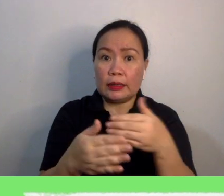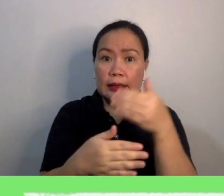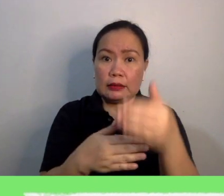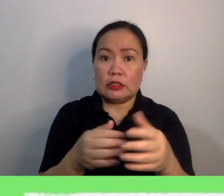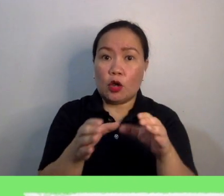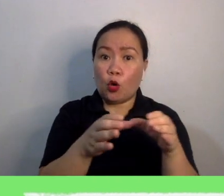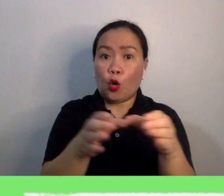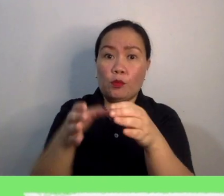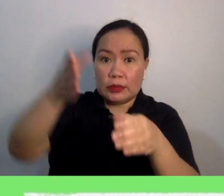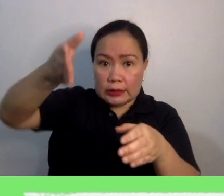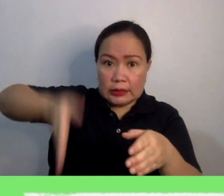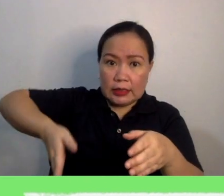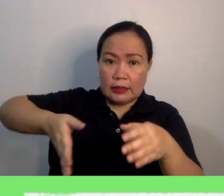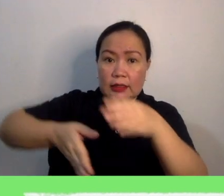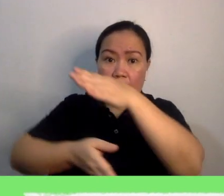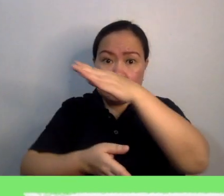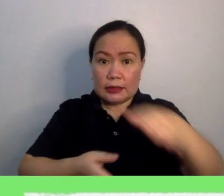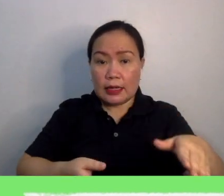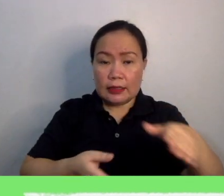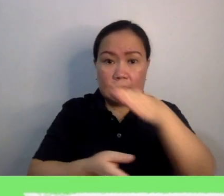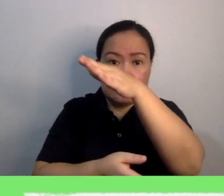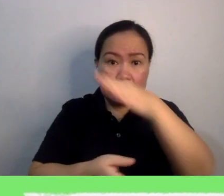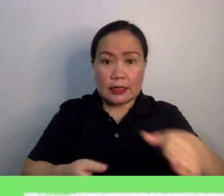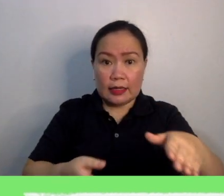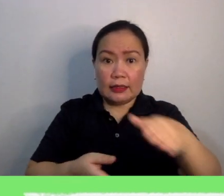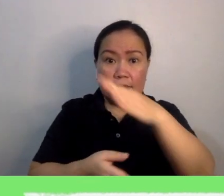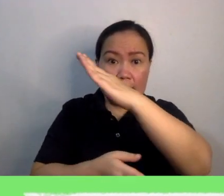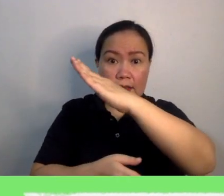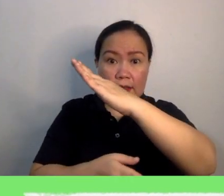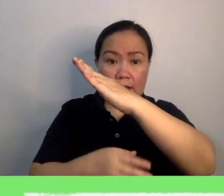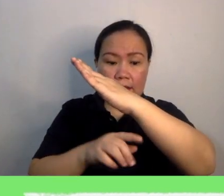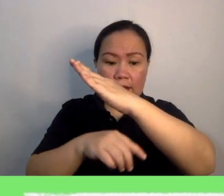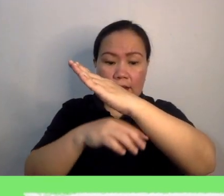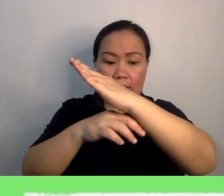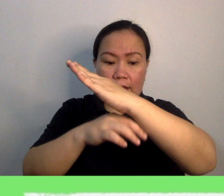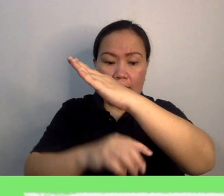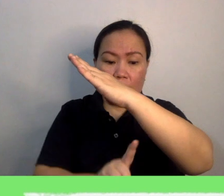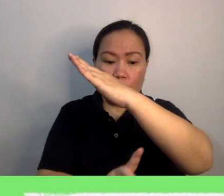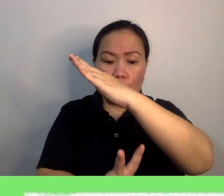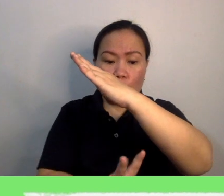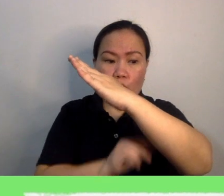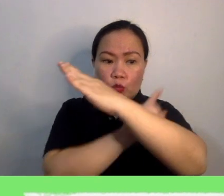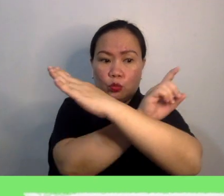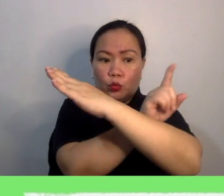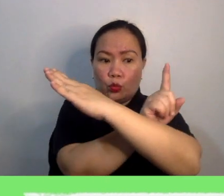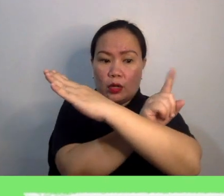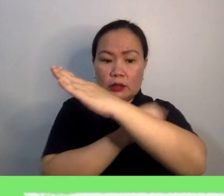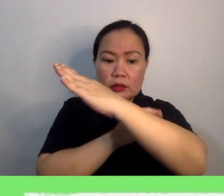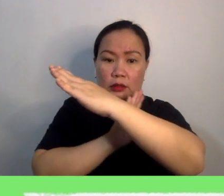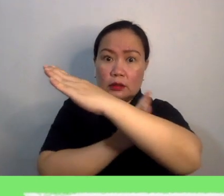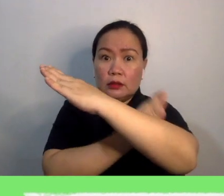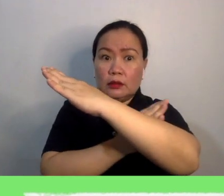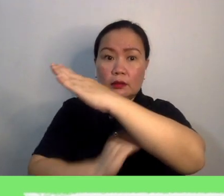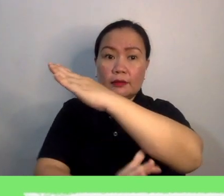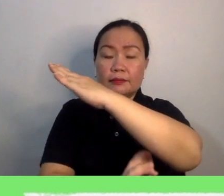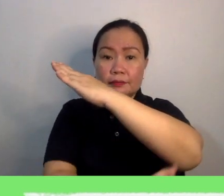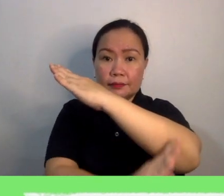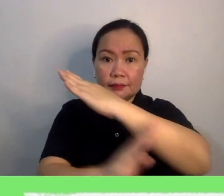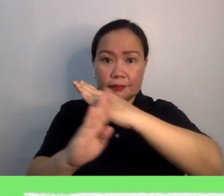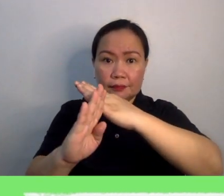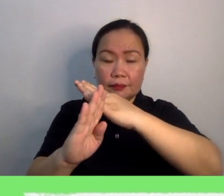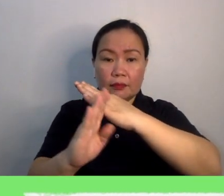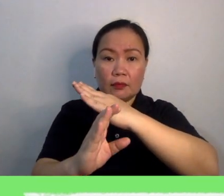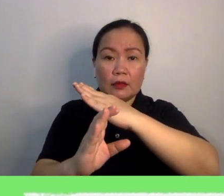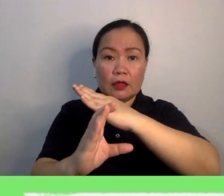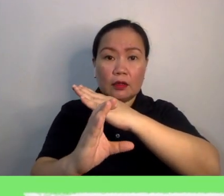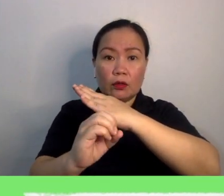yung side niya. Si angle 2, ito po yung side niya. So, ito po yung common side nila. Ganon din po